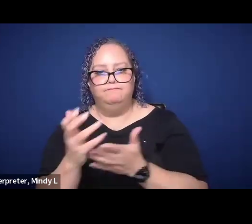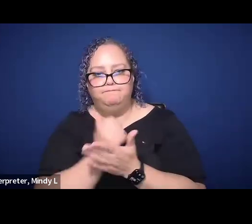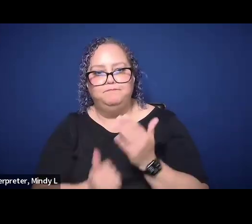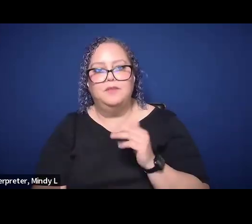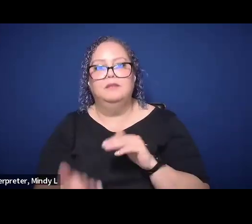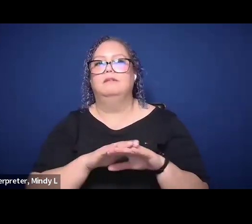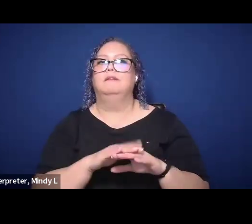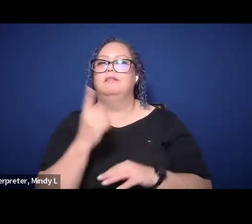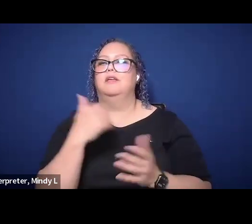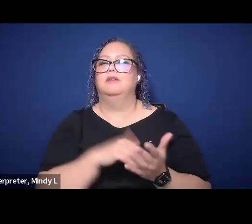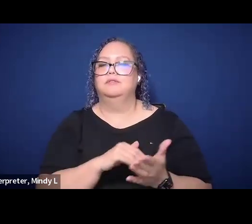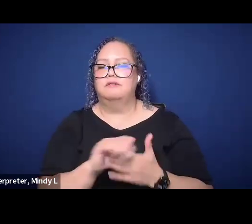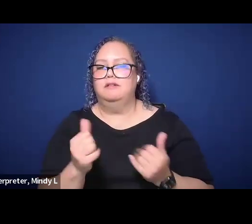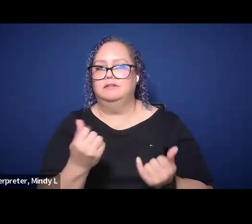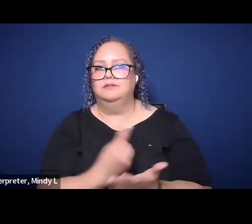Okay.